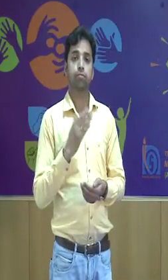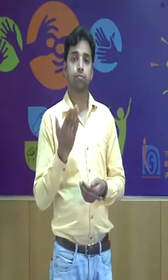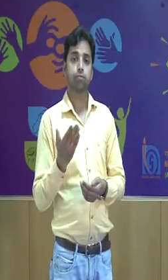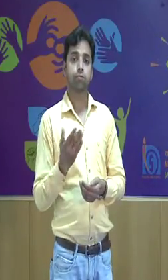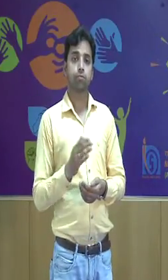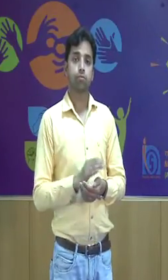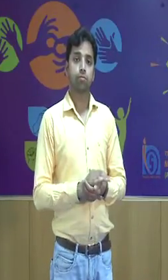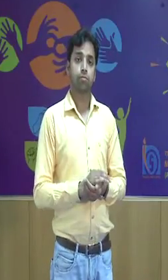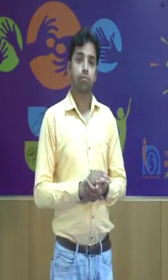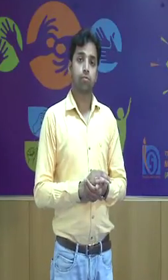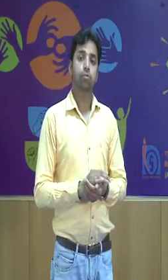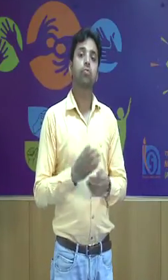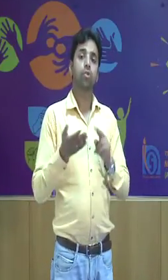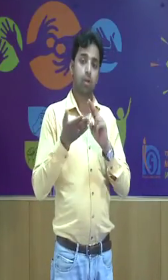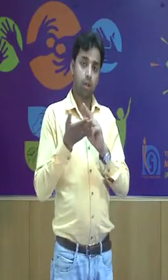third brother is Nakul,